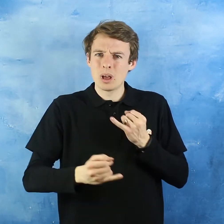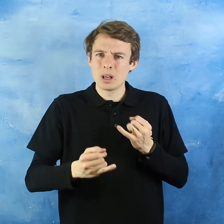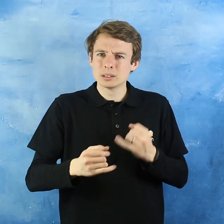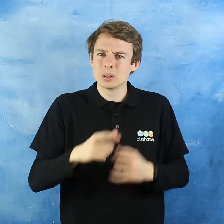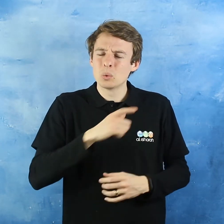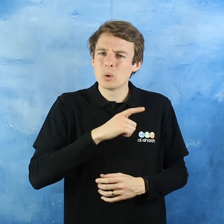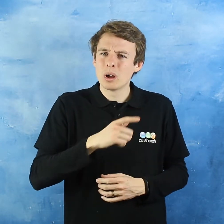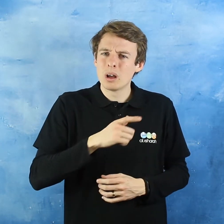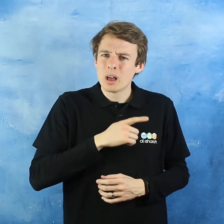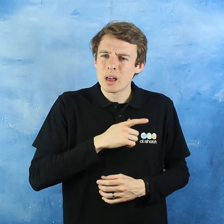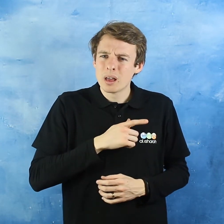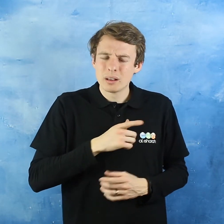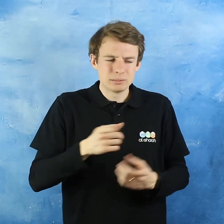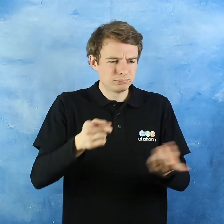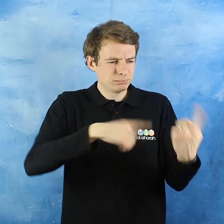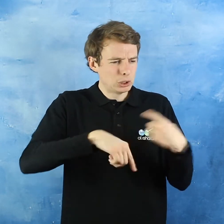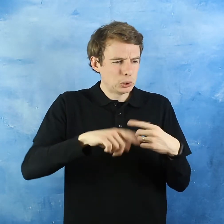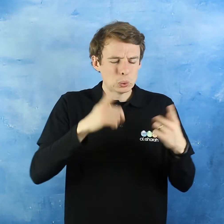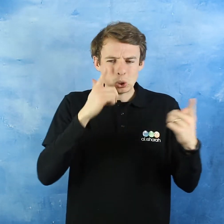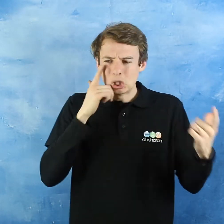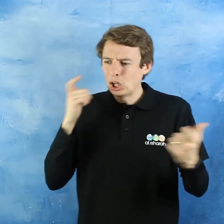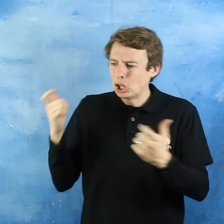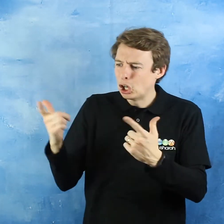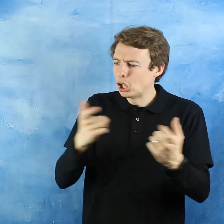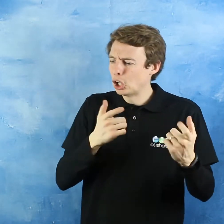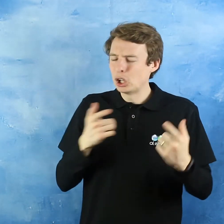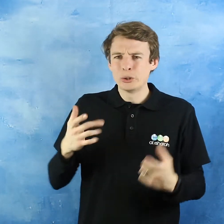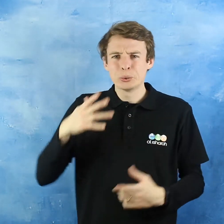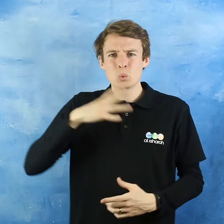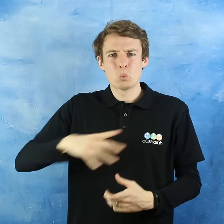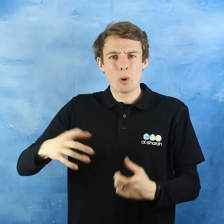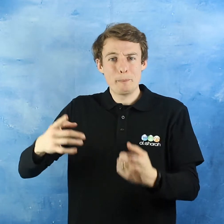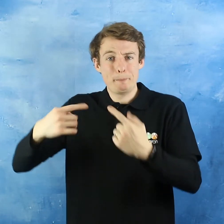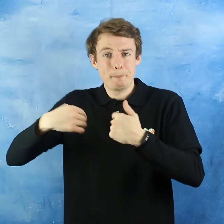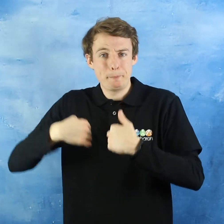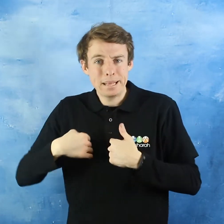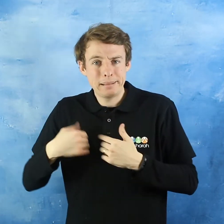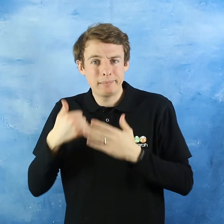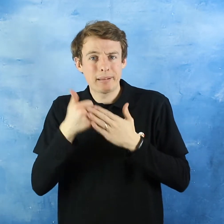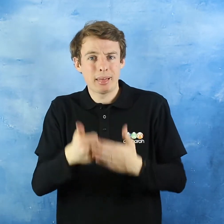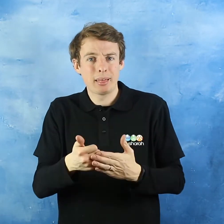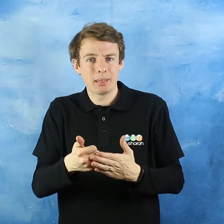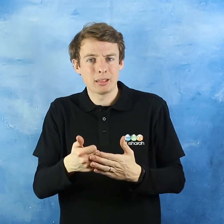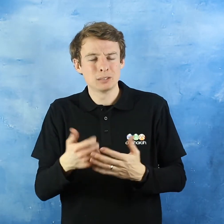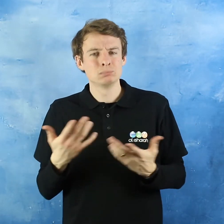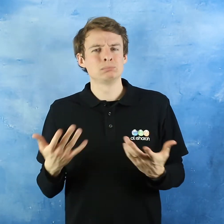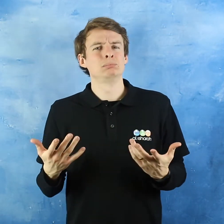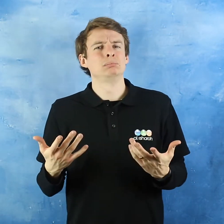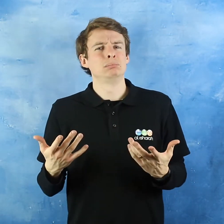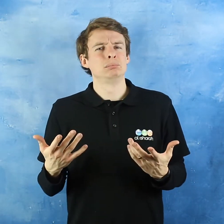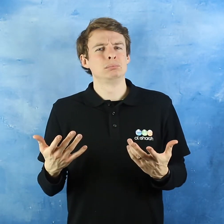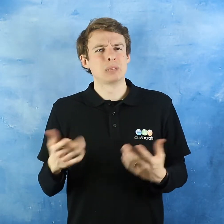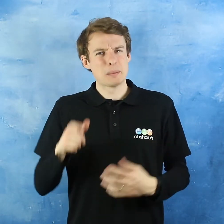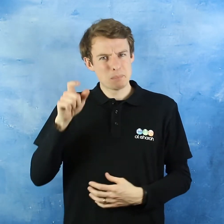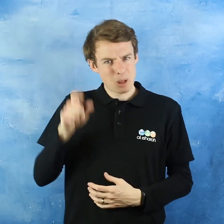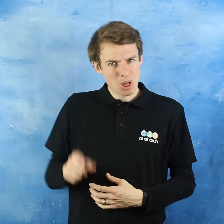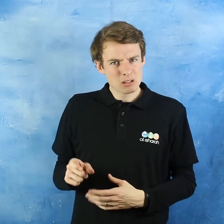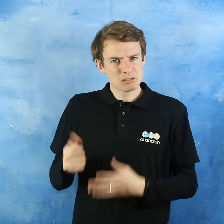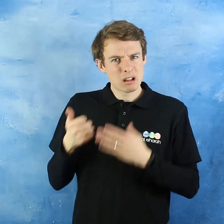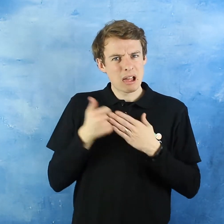the wave and the storm itself. Why? Because if you are going to Allah, that could